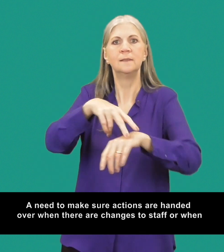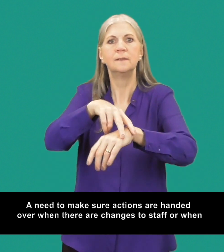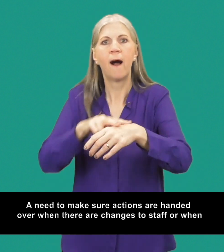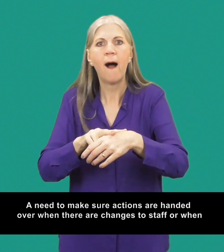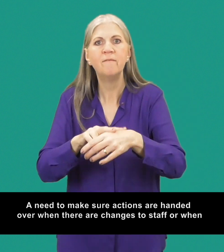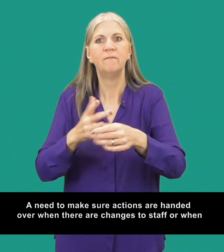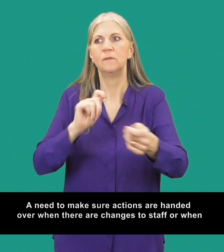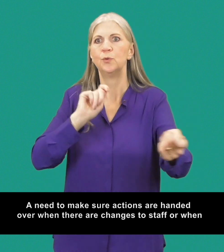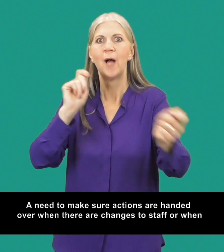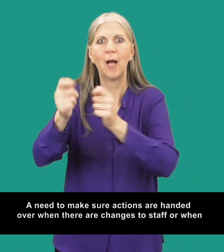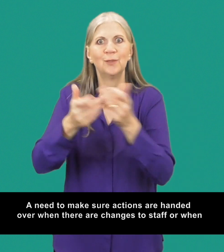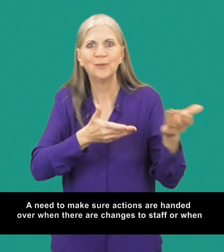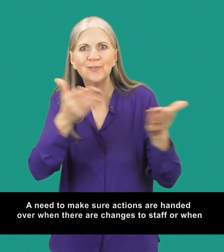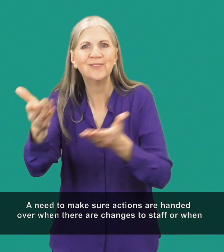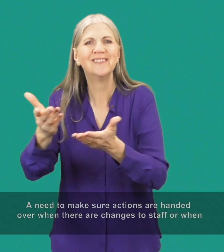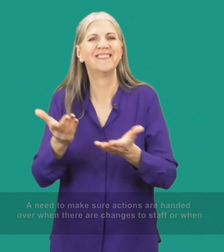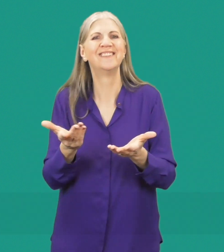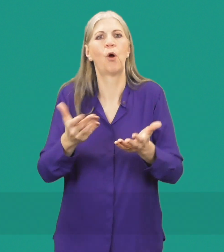or when there are changes to management arrangements.